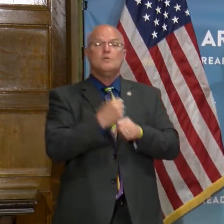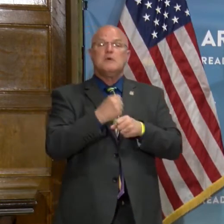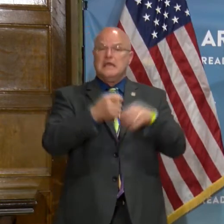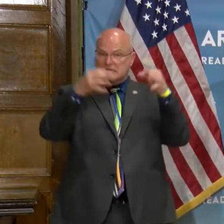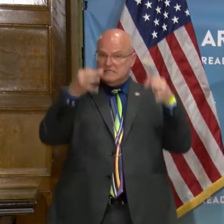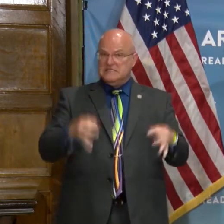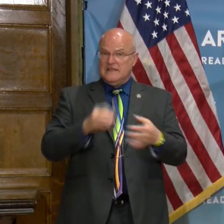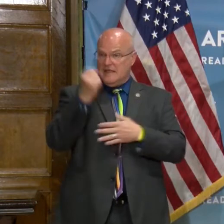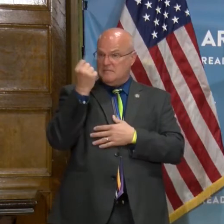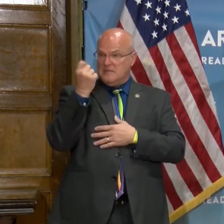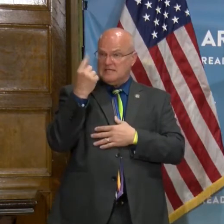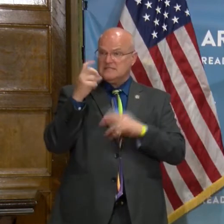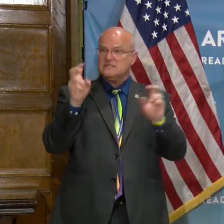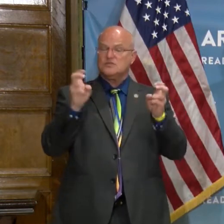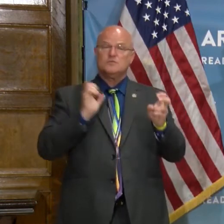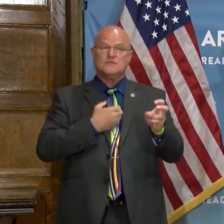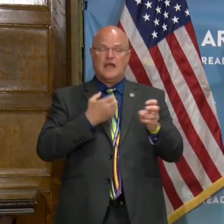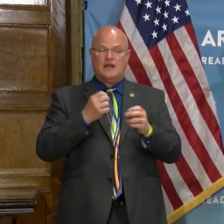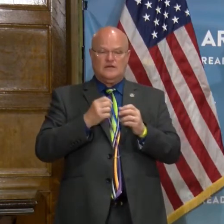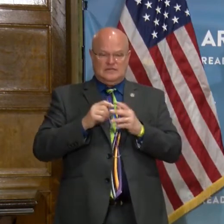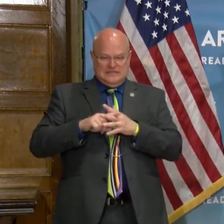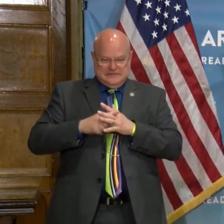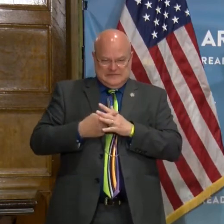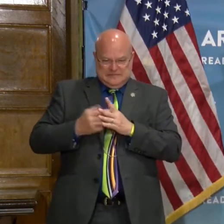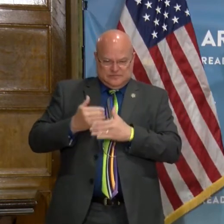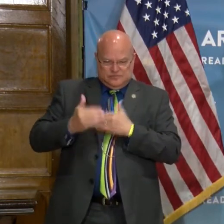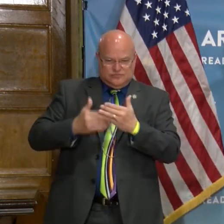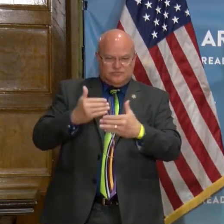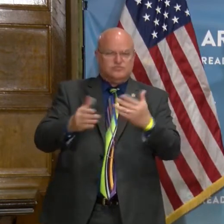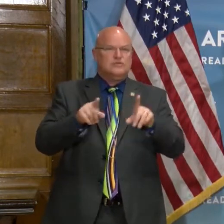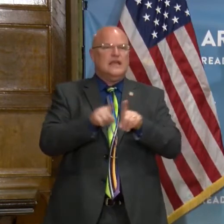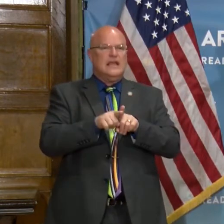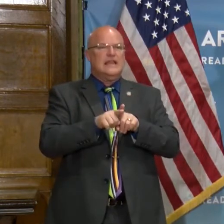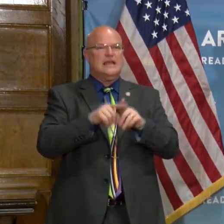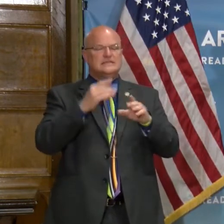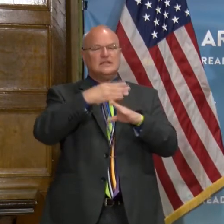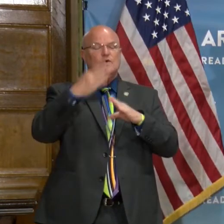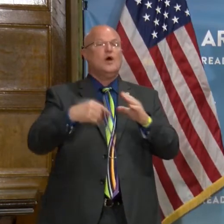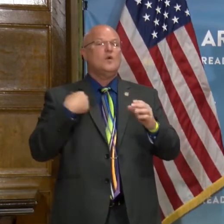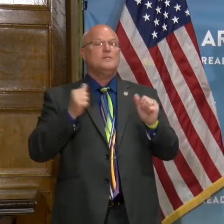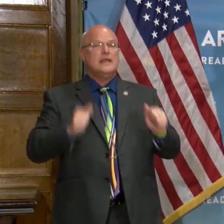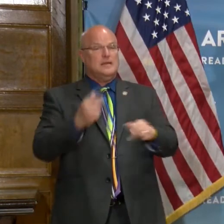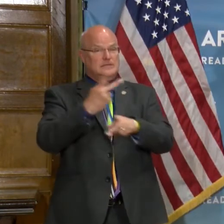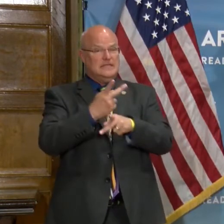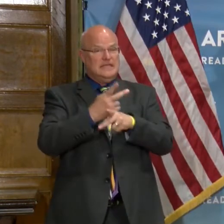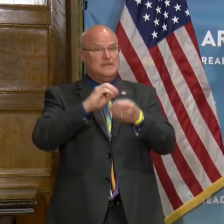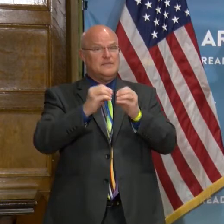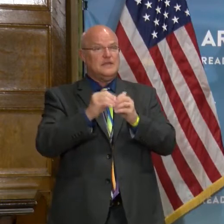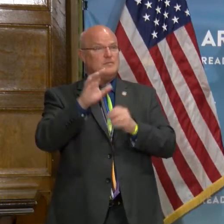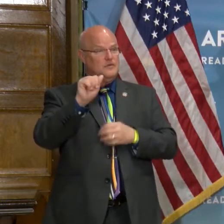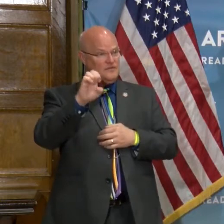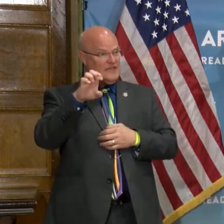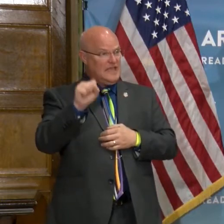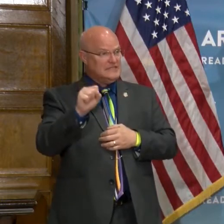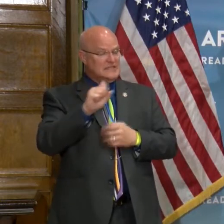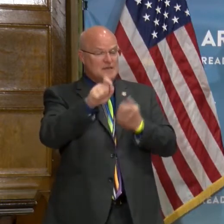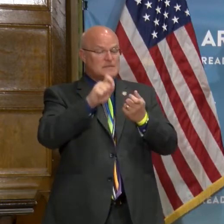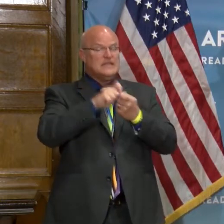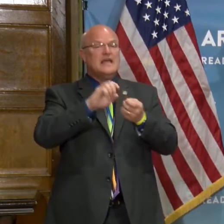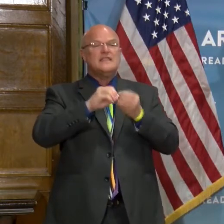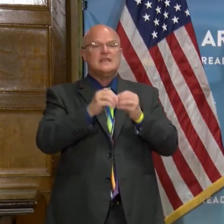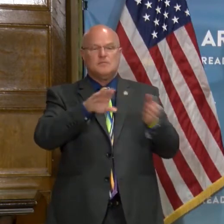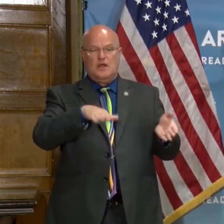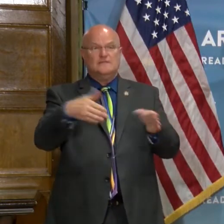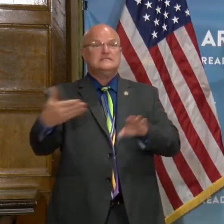that make sense in terms of our epidemiology, and as a consequence, we've been able to keep the number of cases, and particularly the